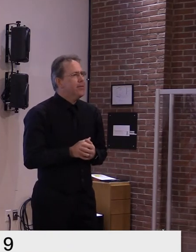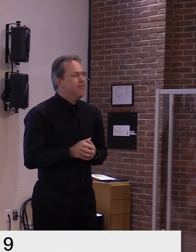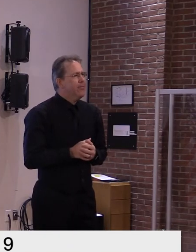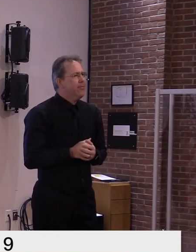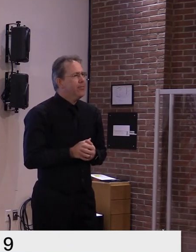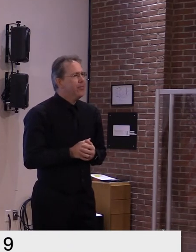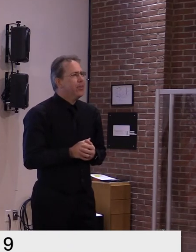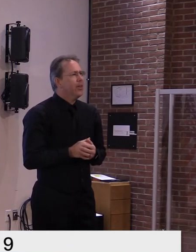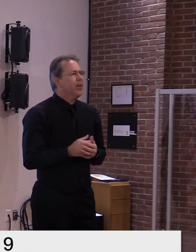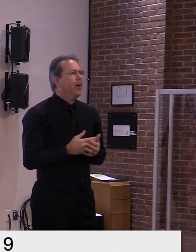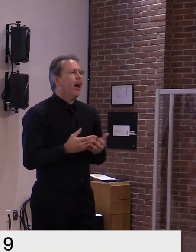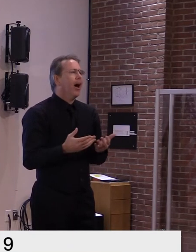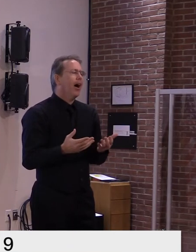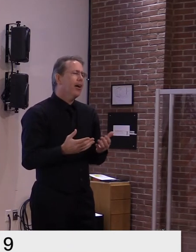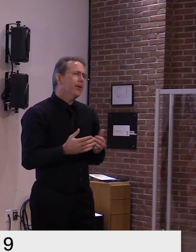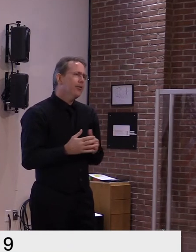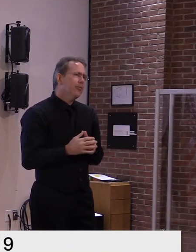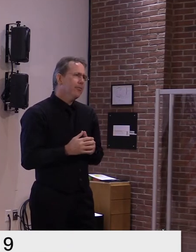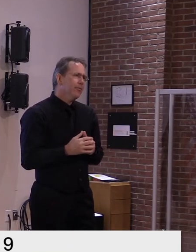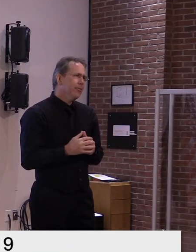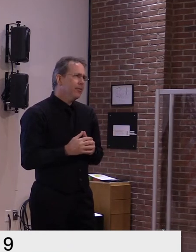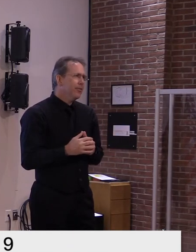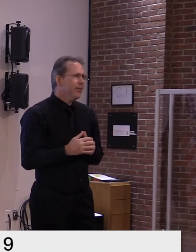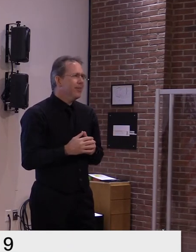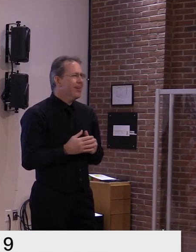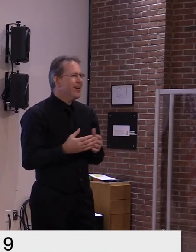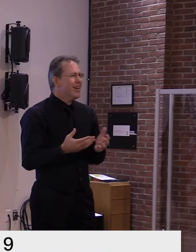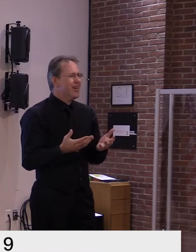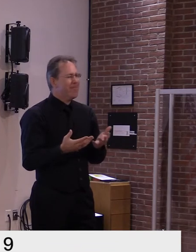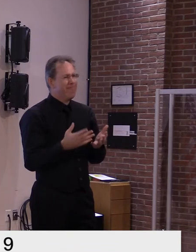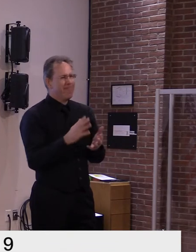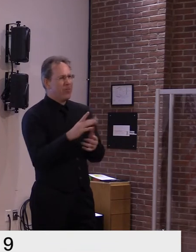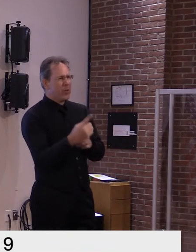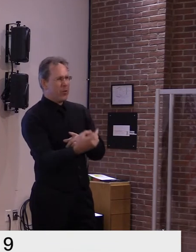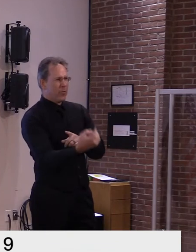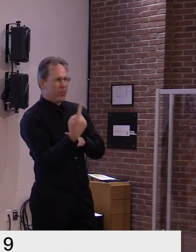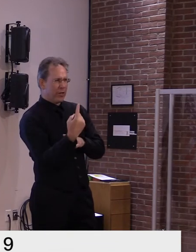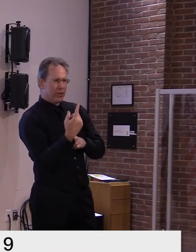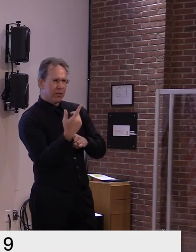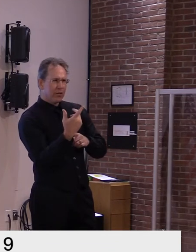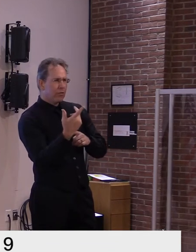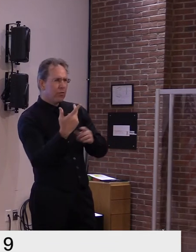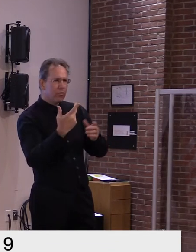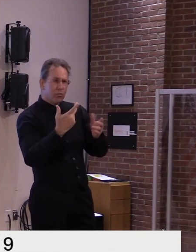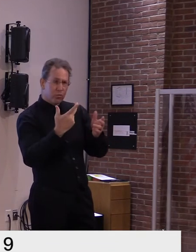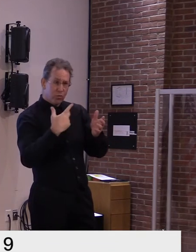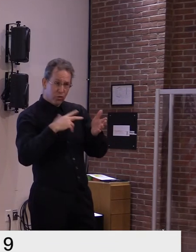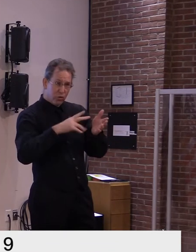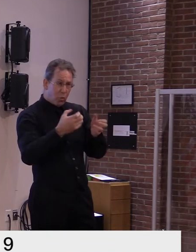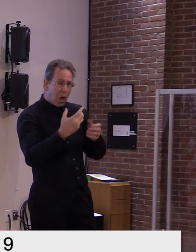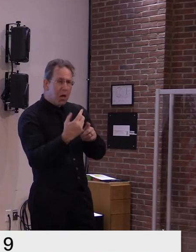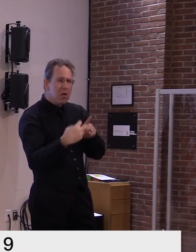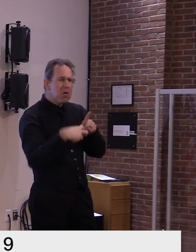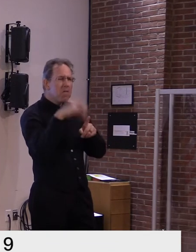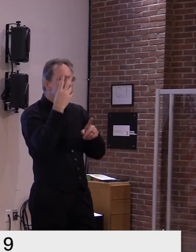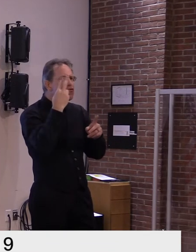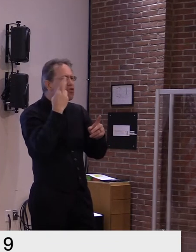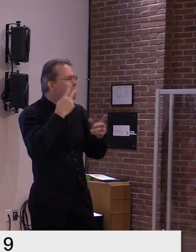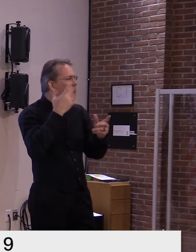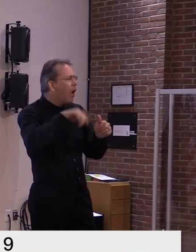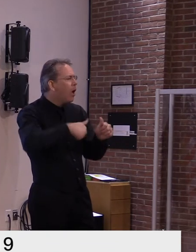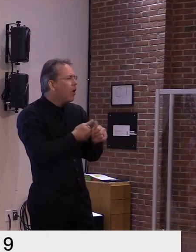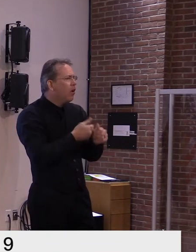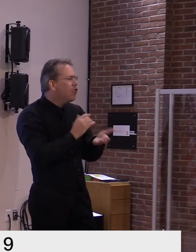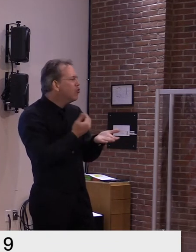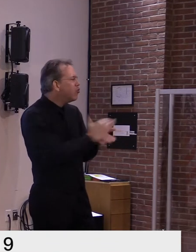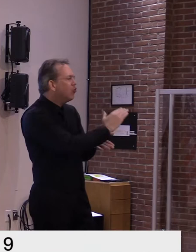Greg, I'm going to take some exception to that because I don't think there was any intention to bypass these first responders. I